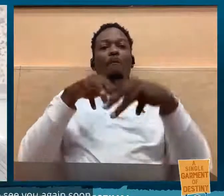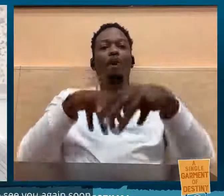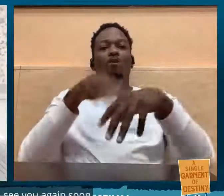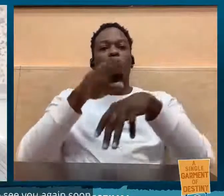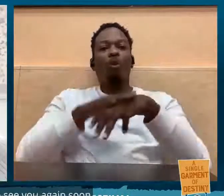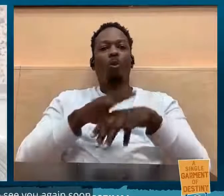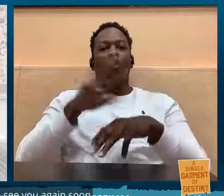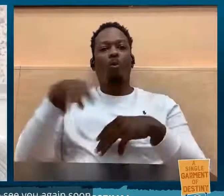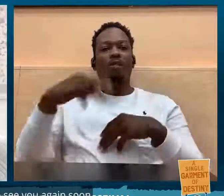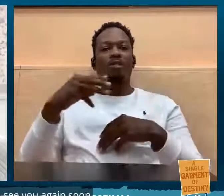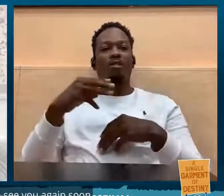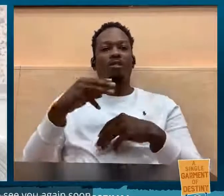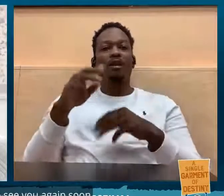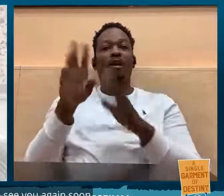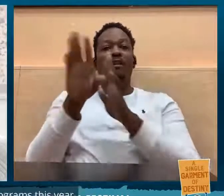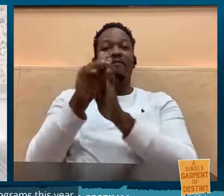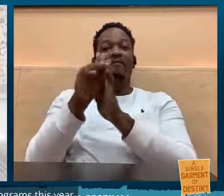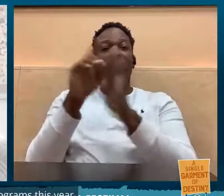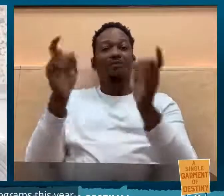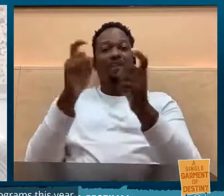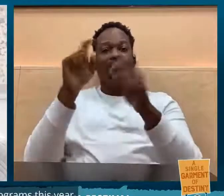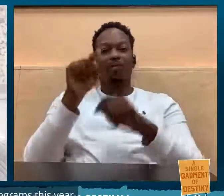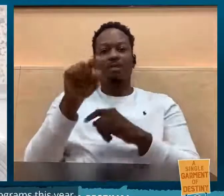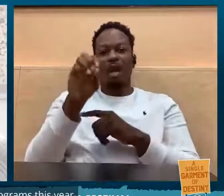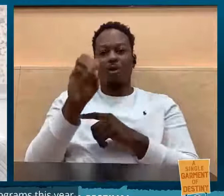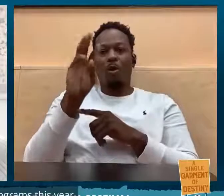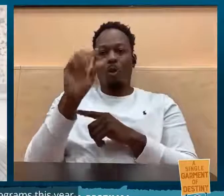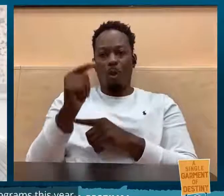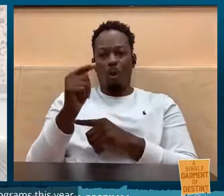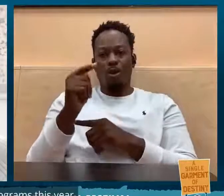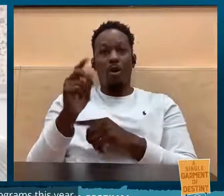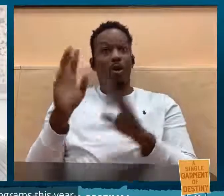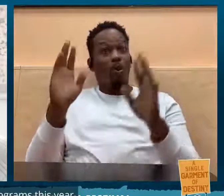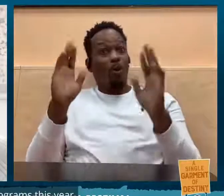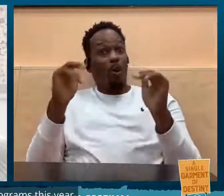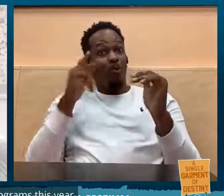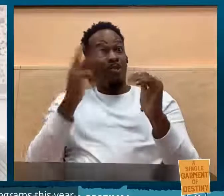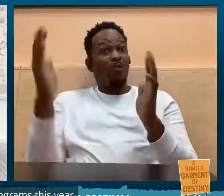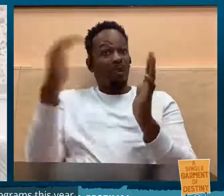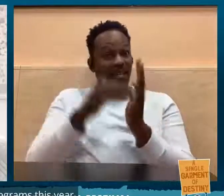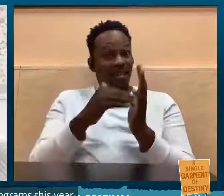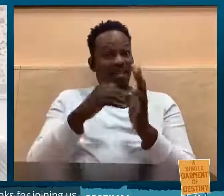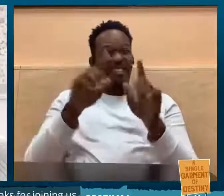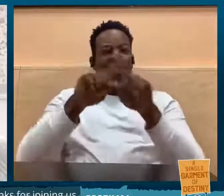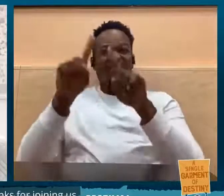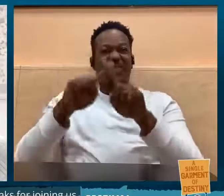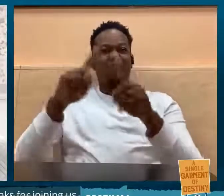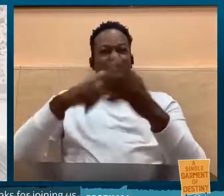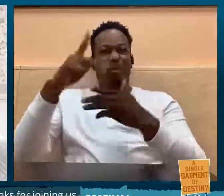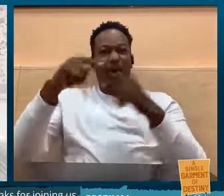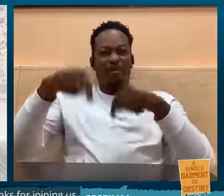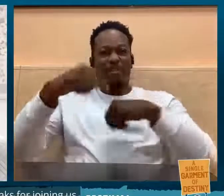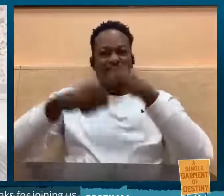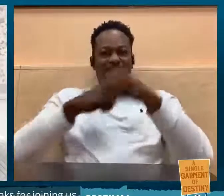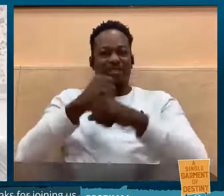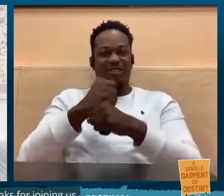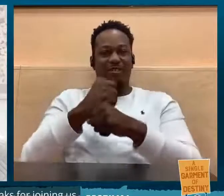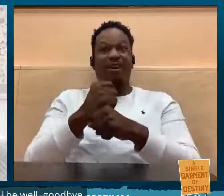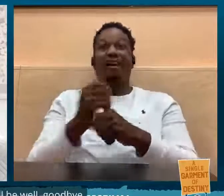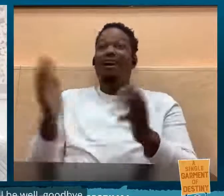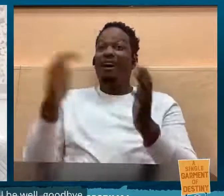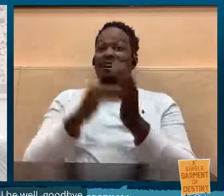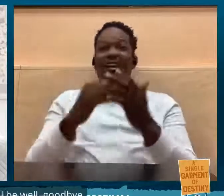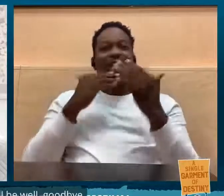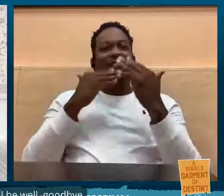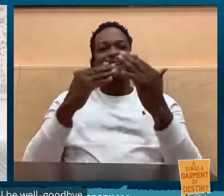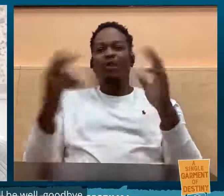marchonwashingtonfilmfestival.org, and we hope to see you again soon for other programs this year. Till then, thanks for joining us,